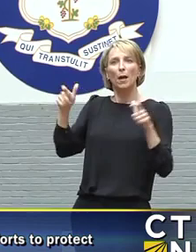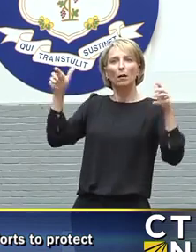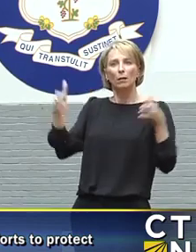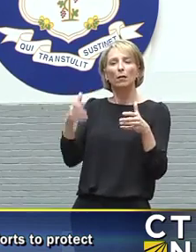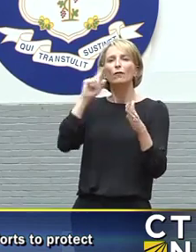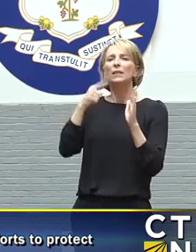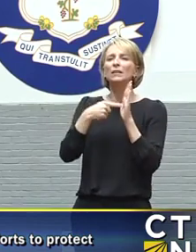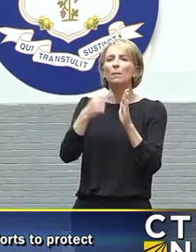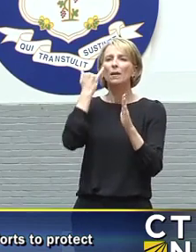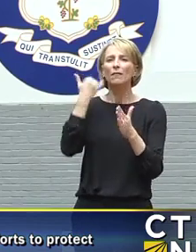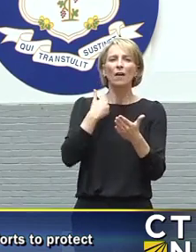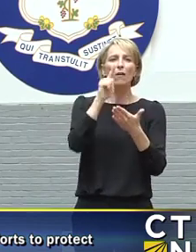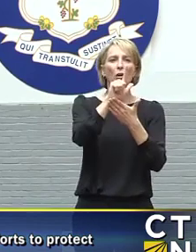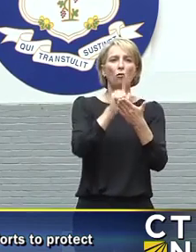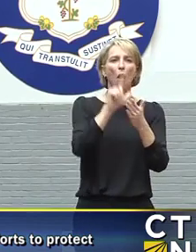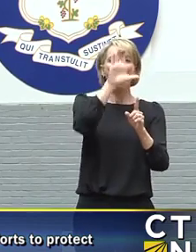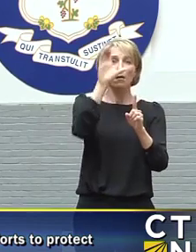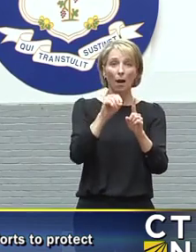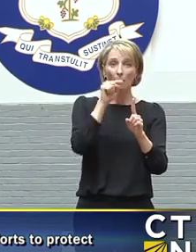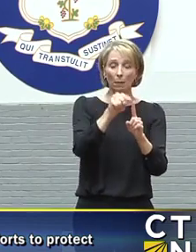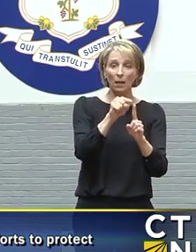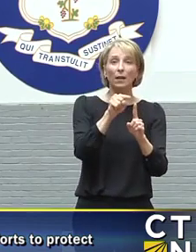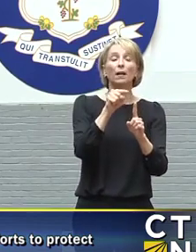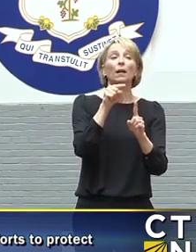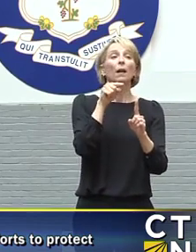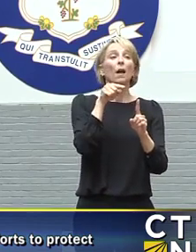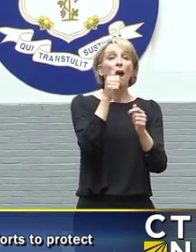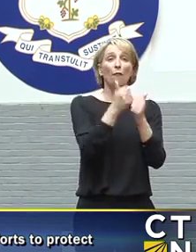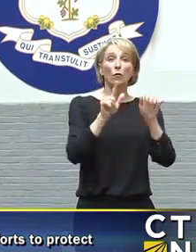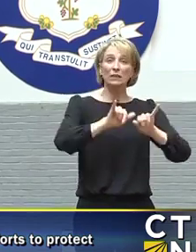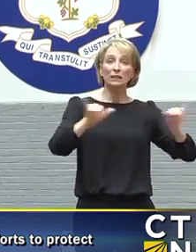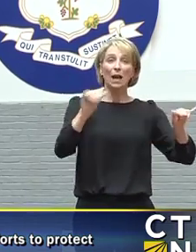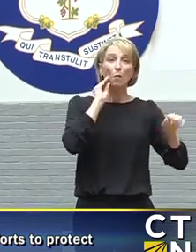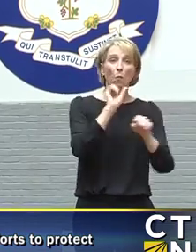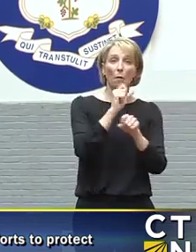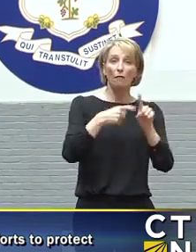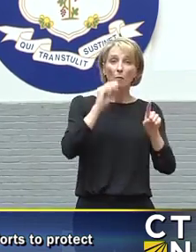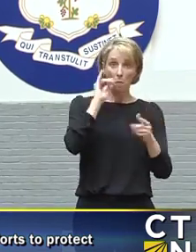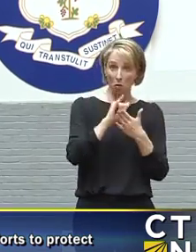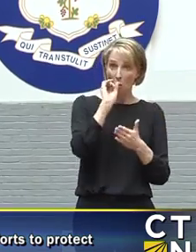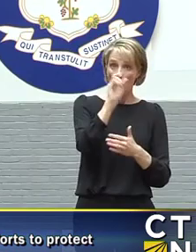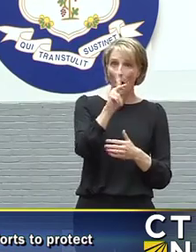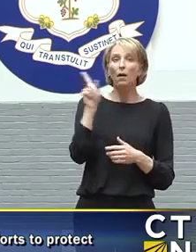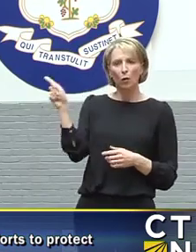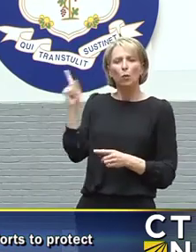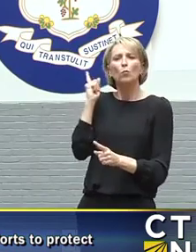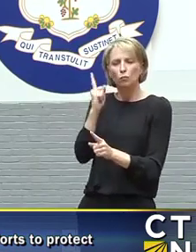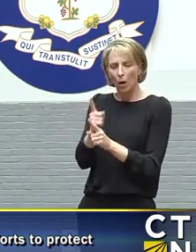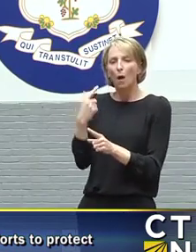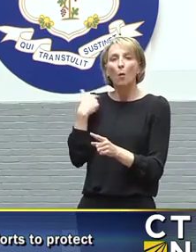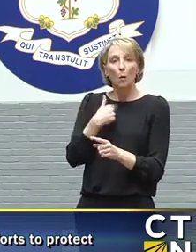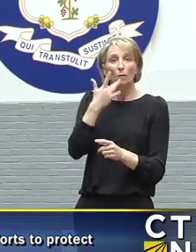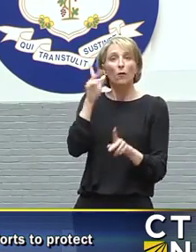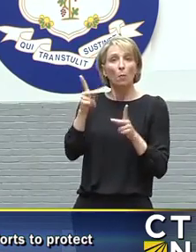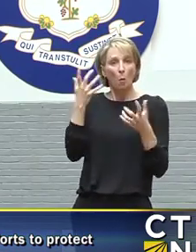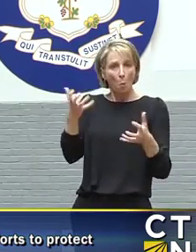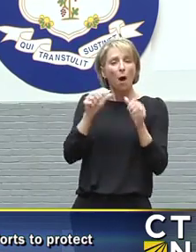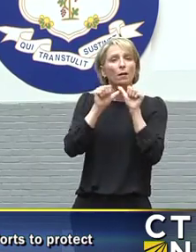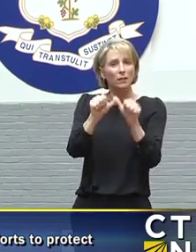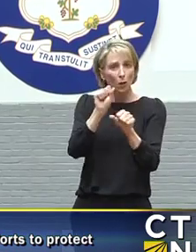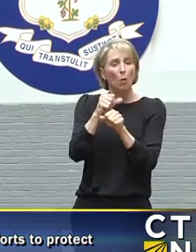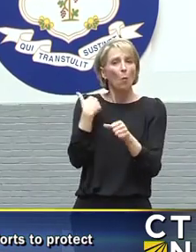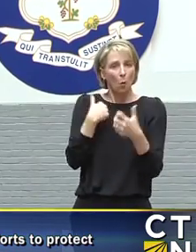home, you don't care? That is the best possible scenario right now, is people continuing to work and working from home.